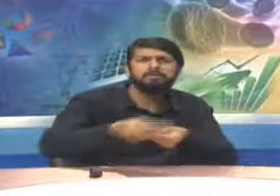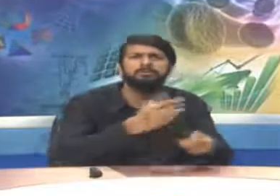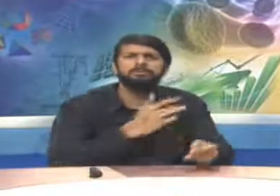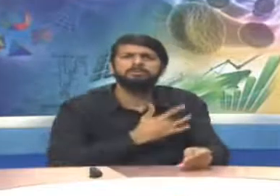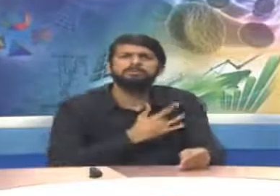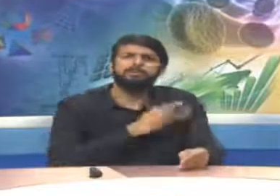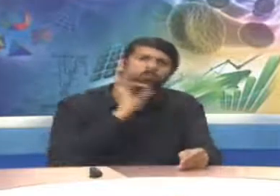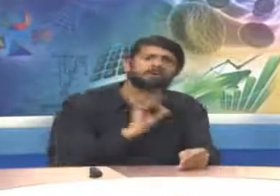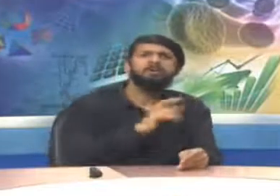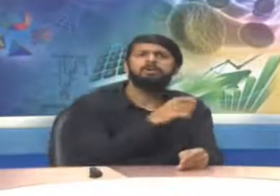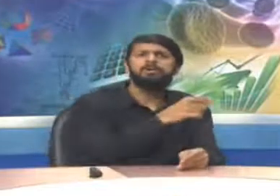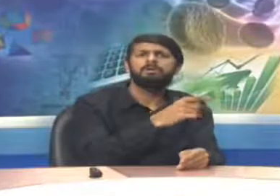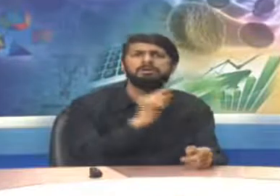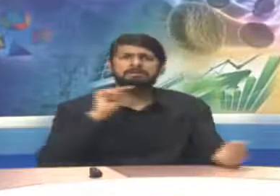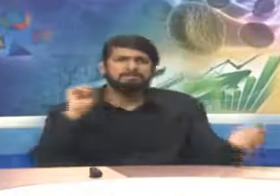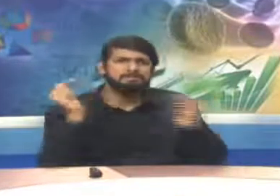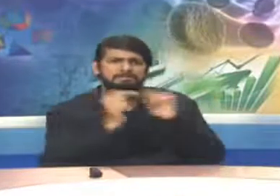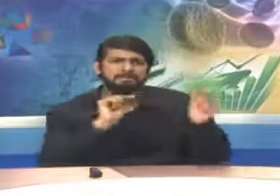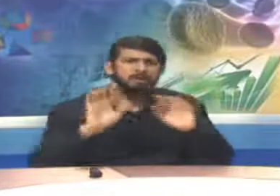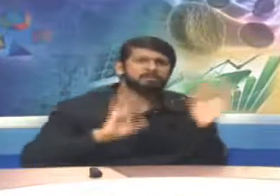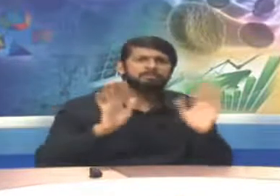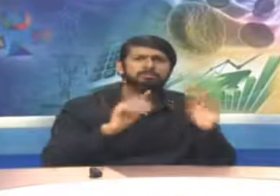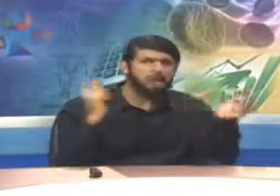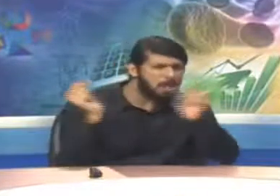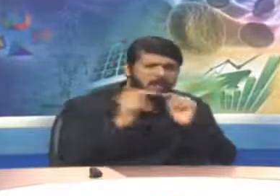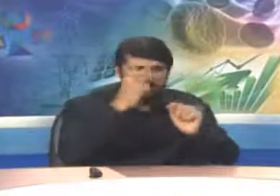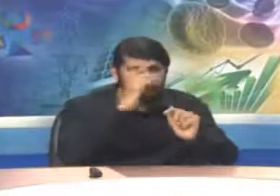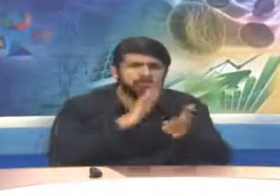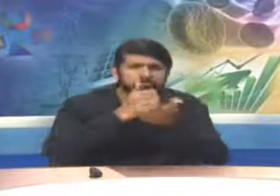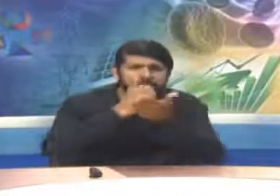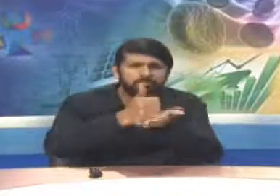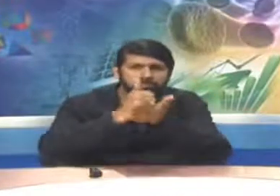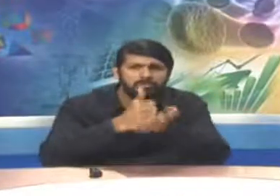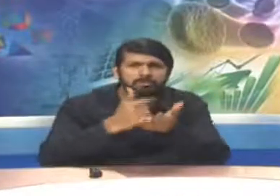which exploited people and help